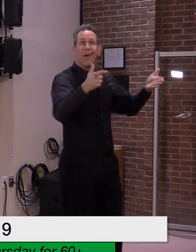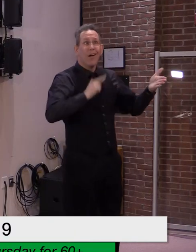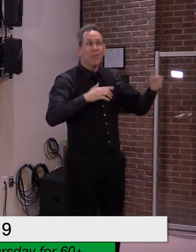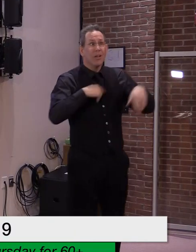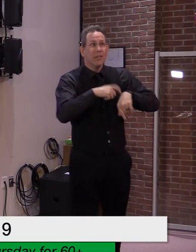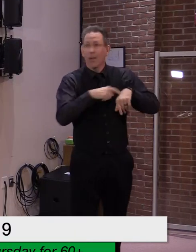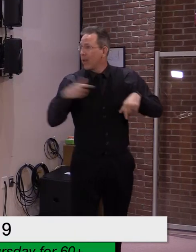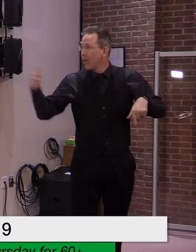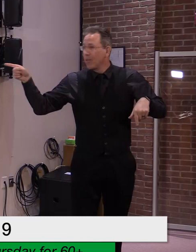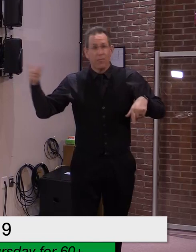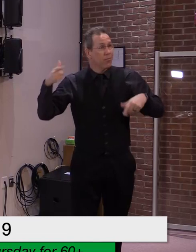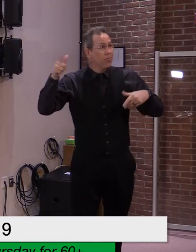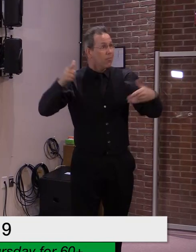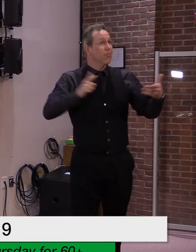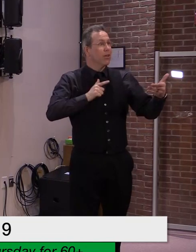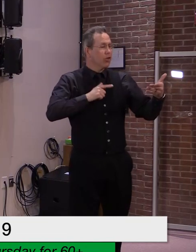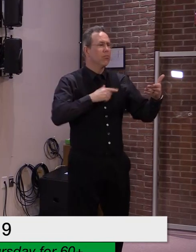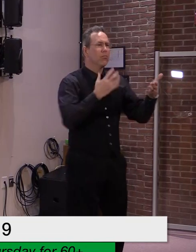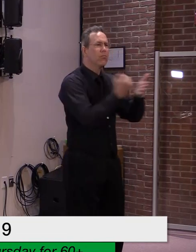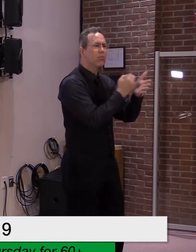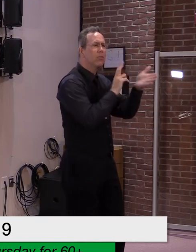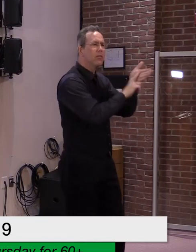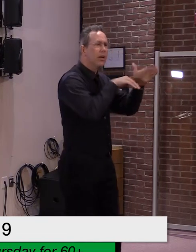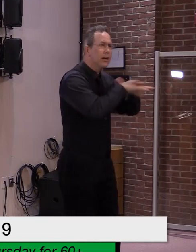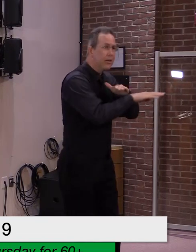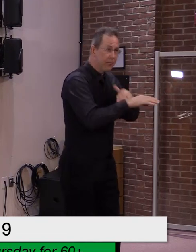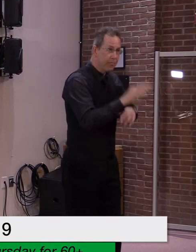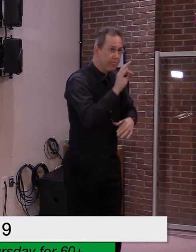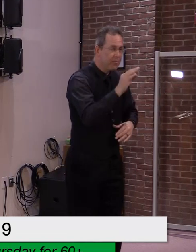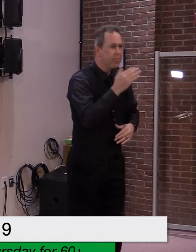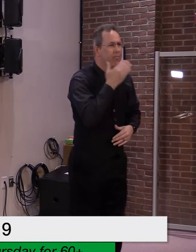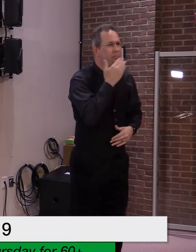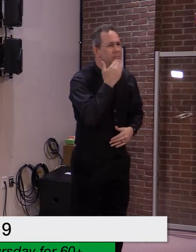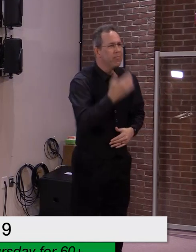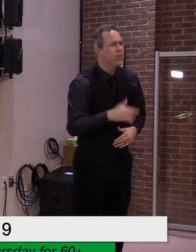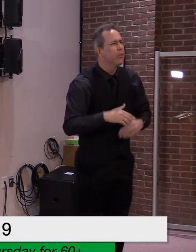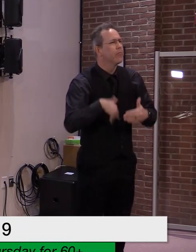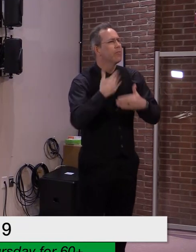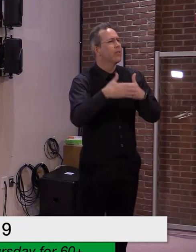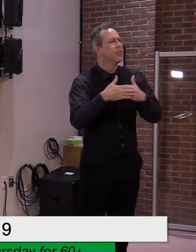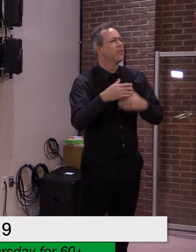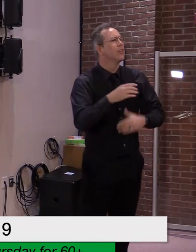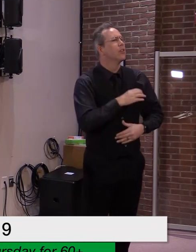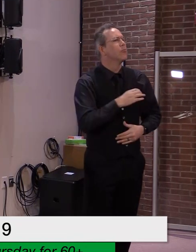I'll now turn it over to Commissioner Pichek for our weekly modeling update.